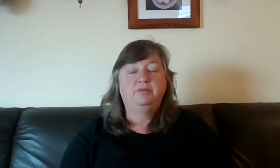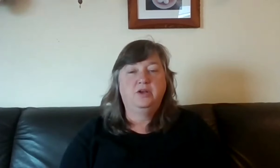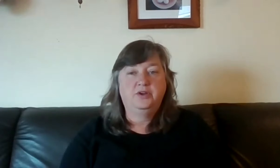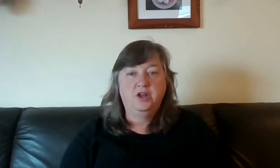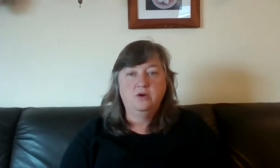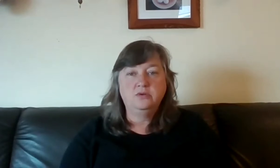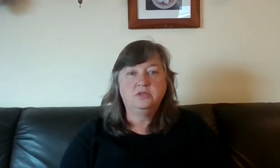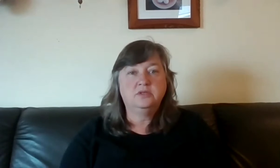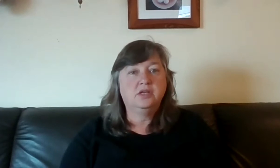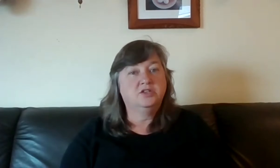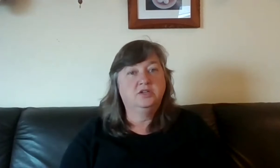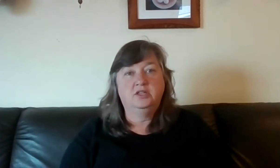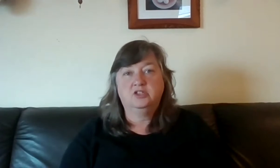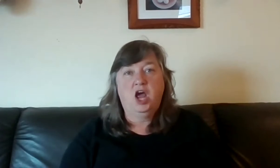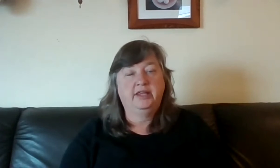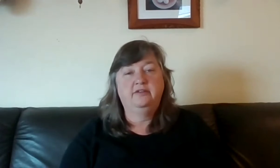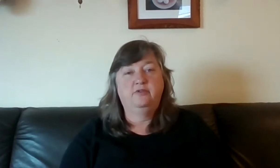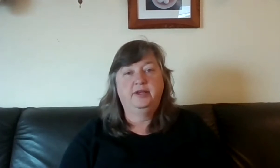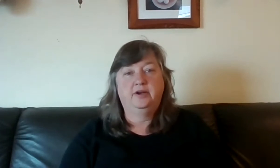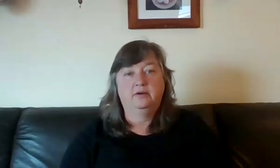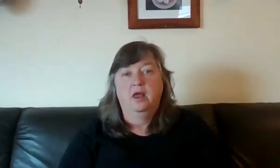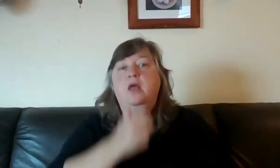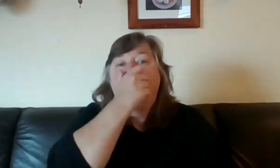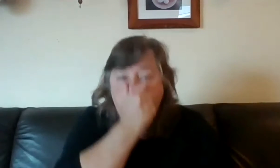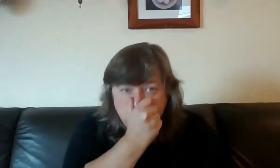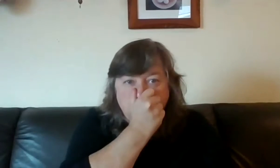Blow your nose is going to look shockingly familiar.